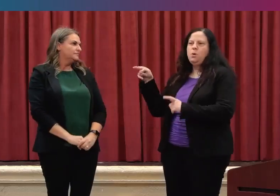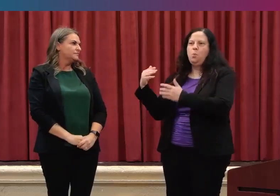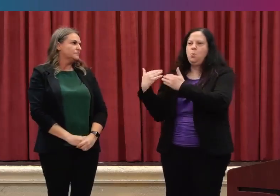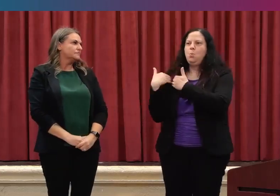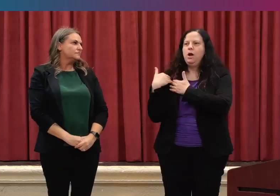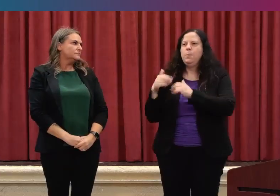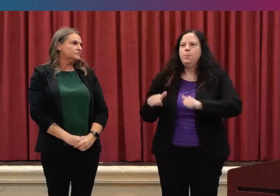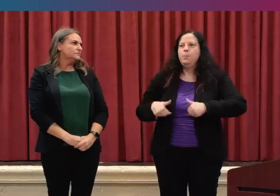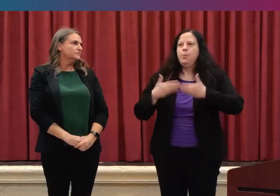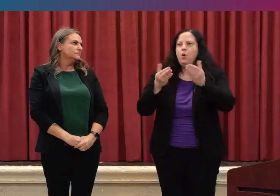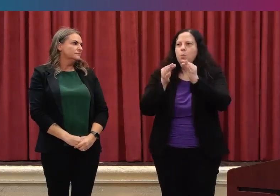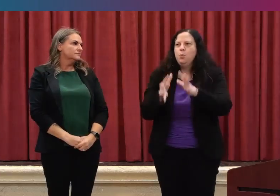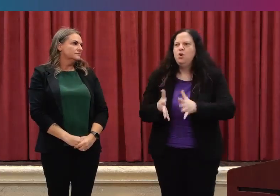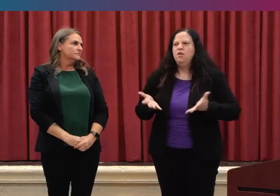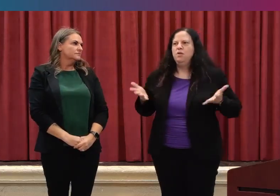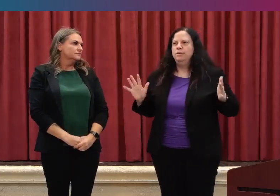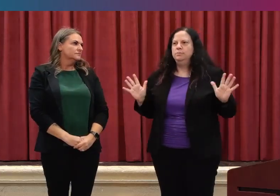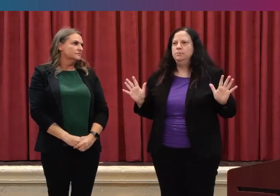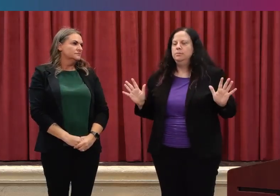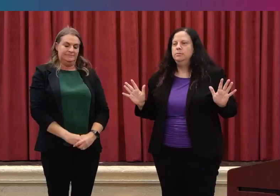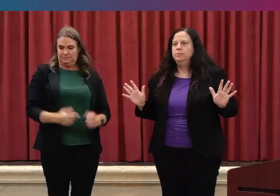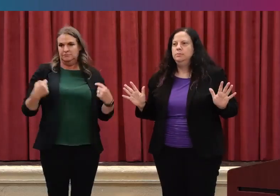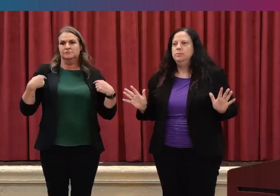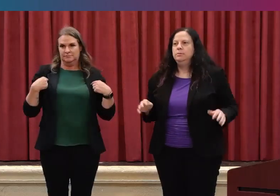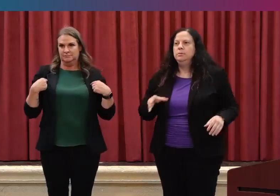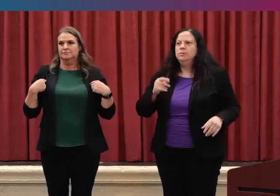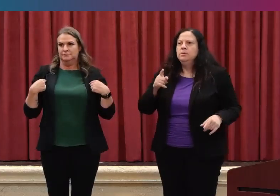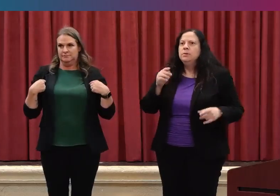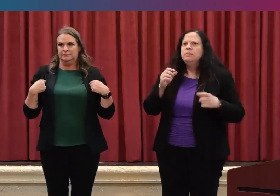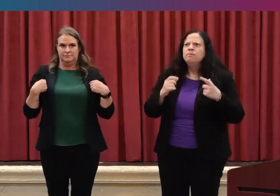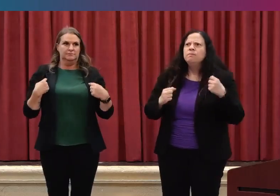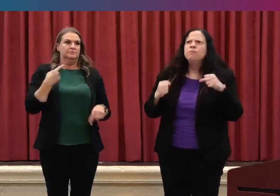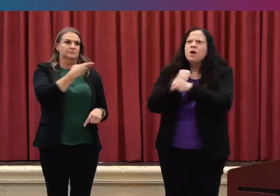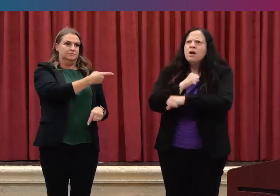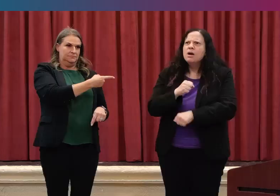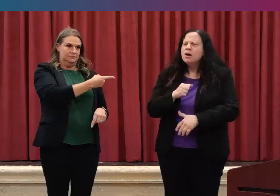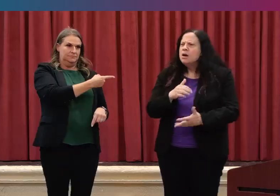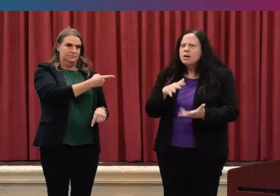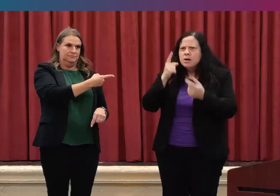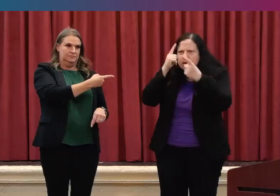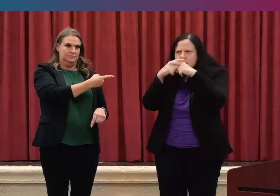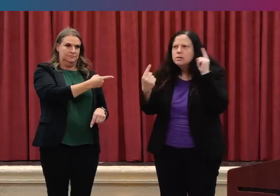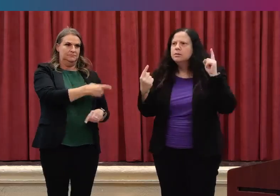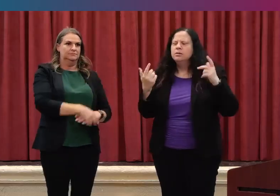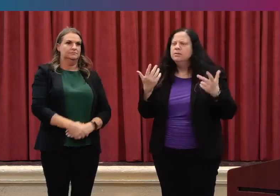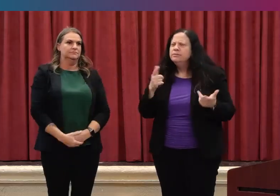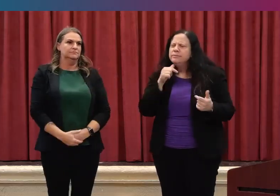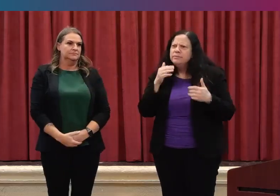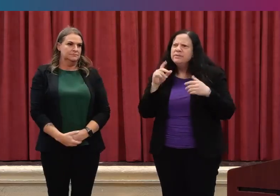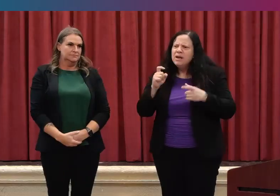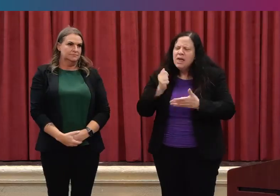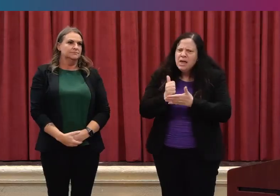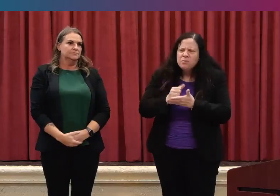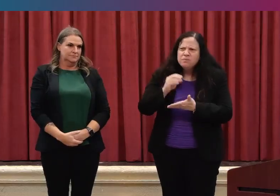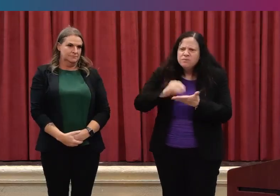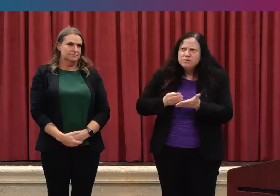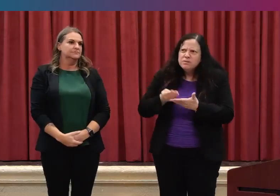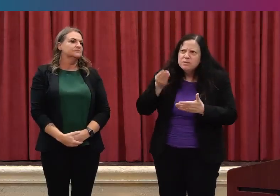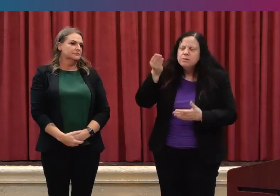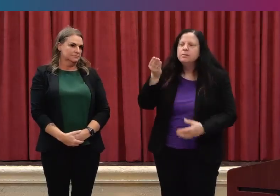So she's not responsible. She's responsible for providing the interpreters. I'm responsible for fighting the disagreement in regards